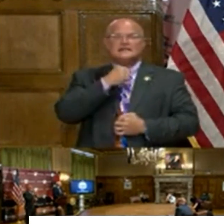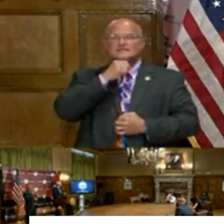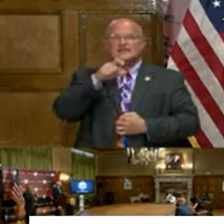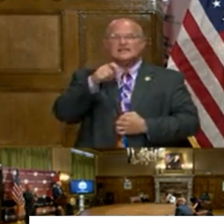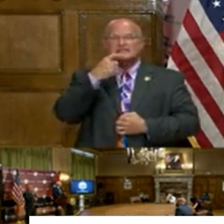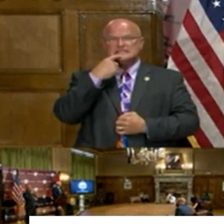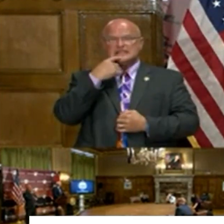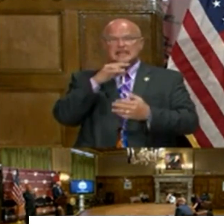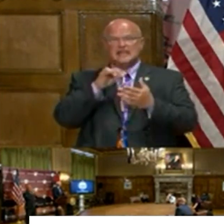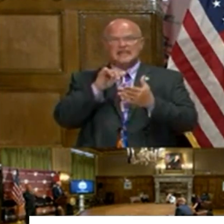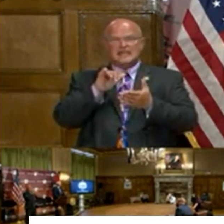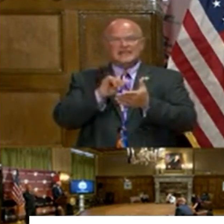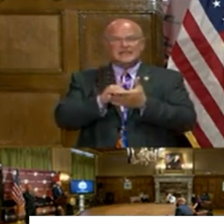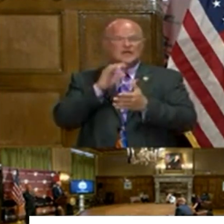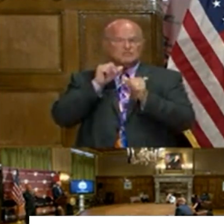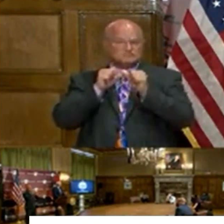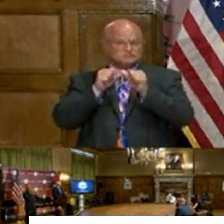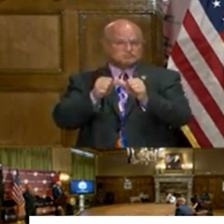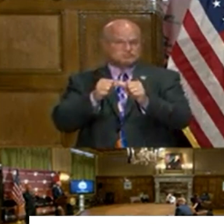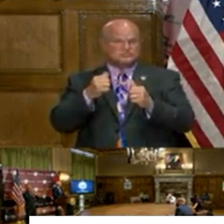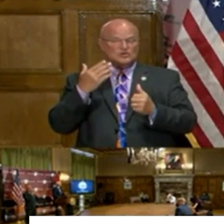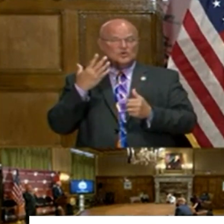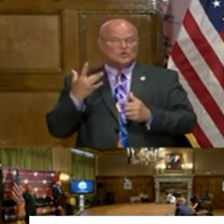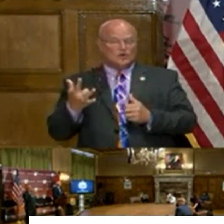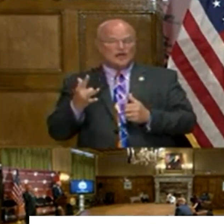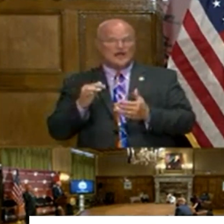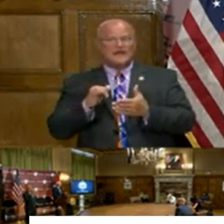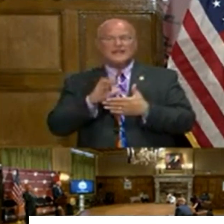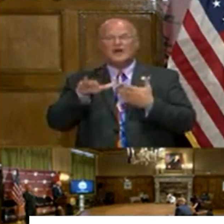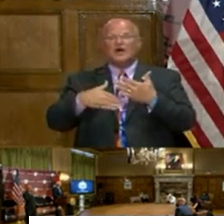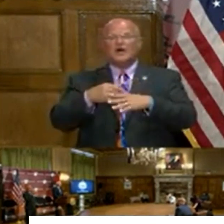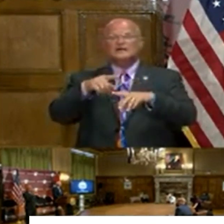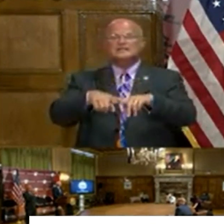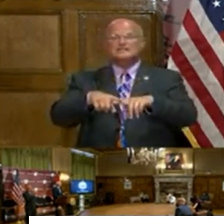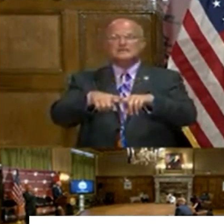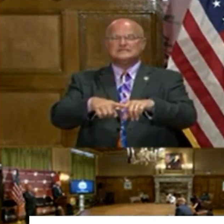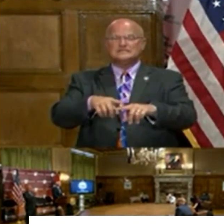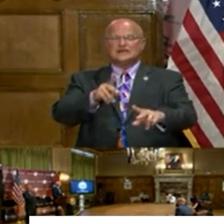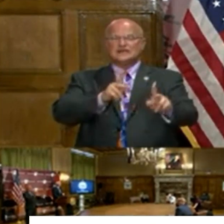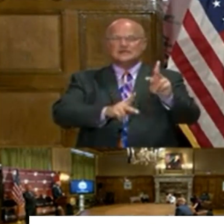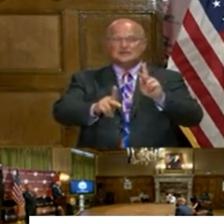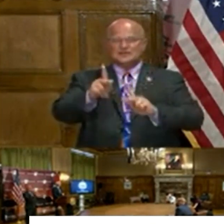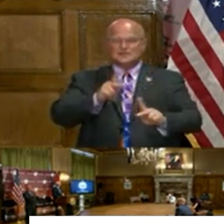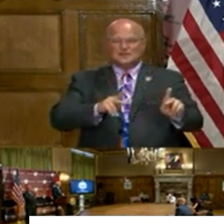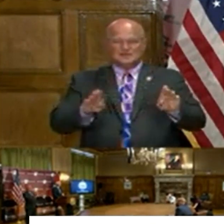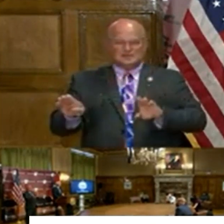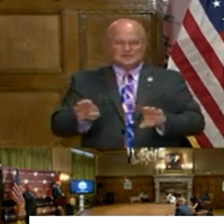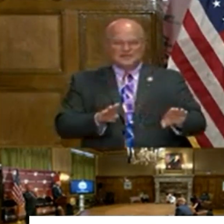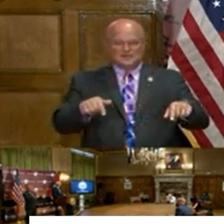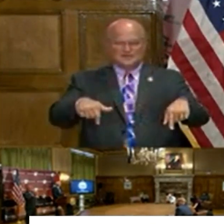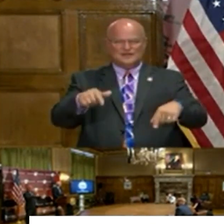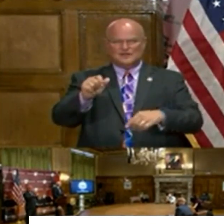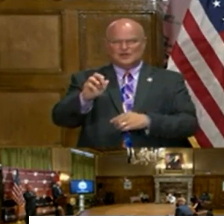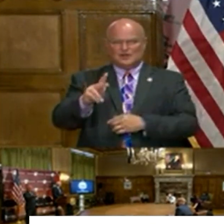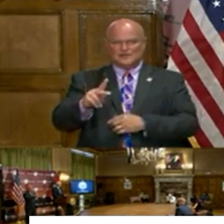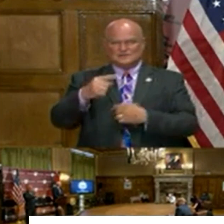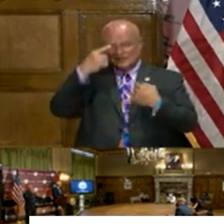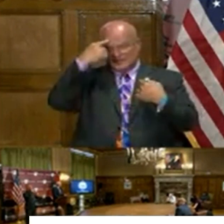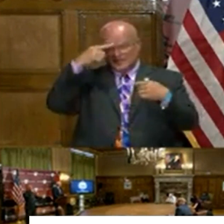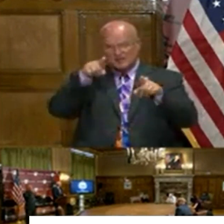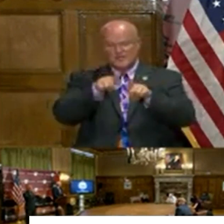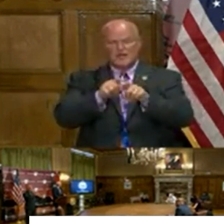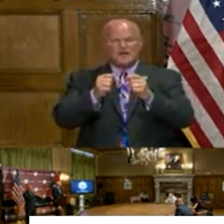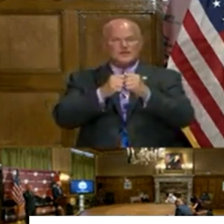necessarily saying that is going to continue, because that all depends upon individual behavior of people in Arkansas, compliance with a